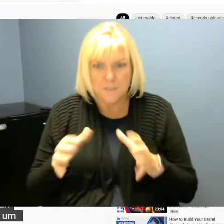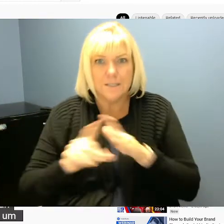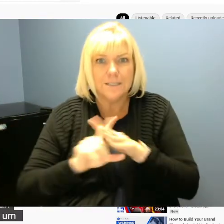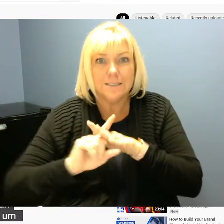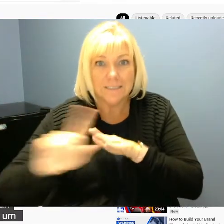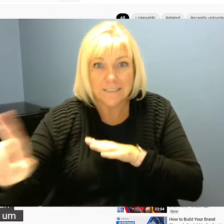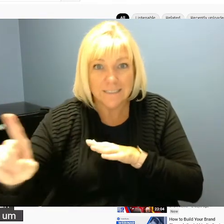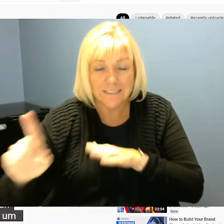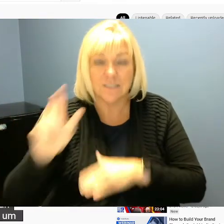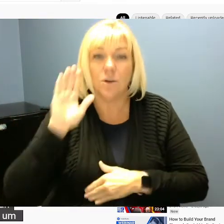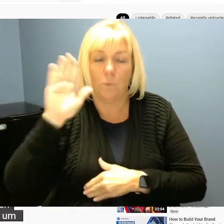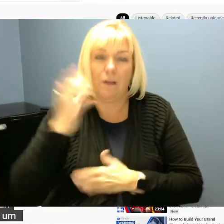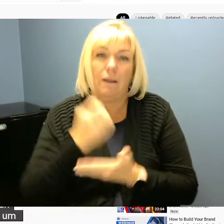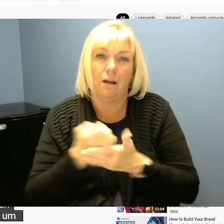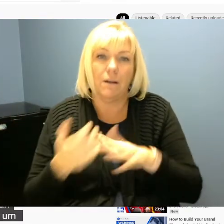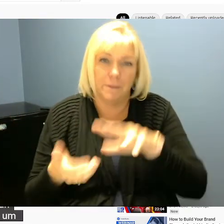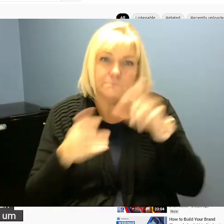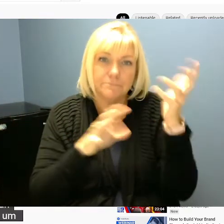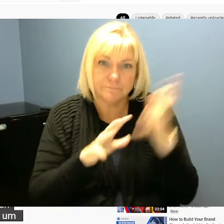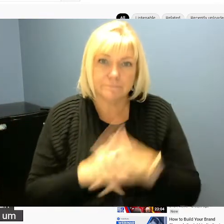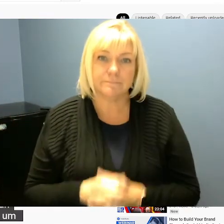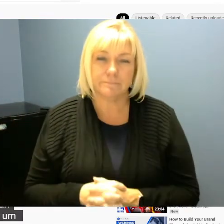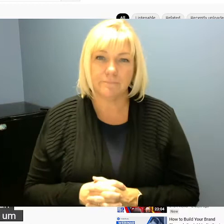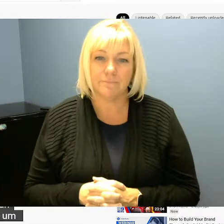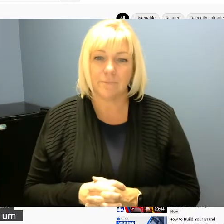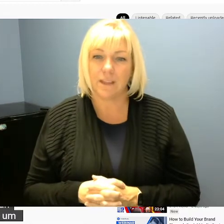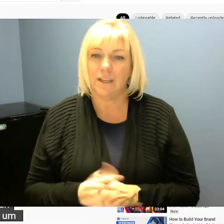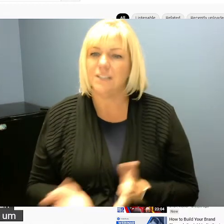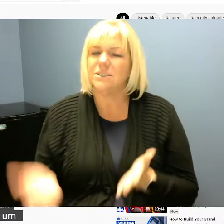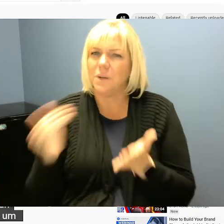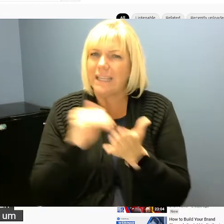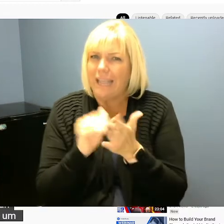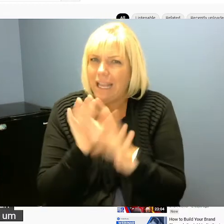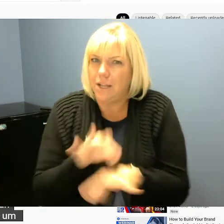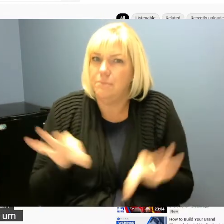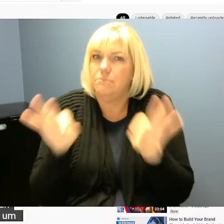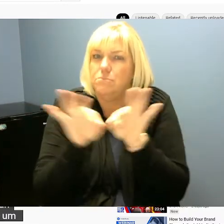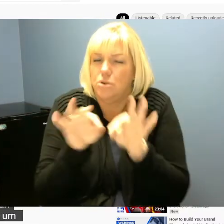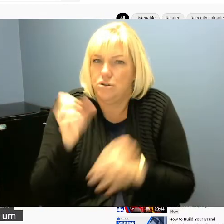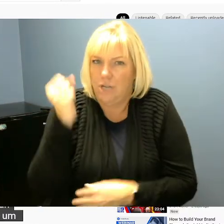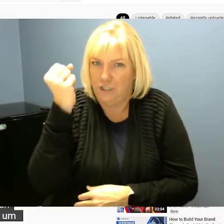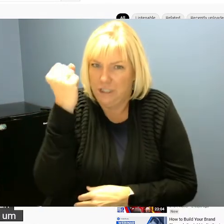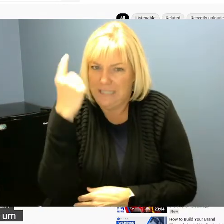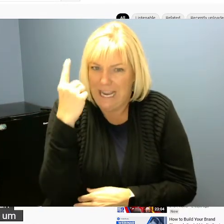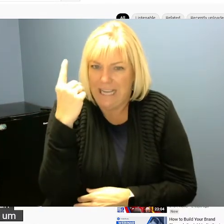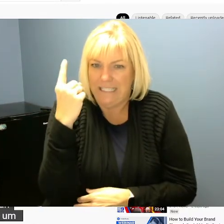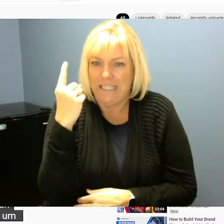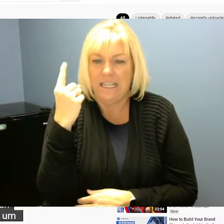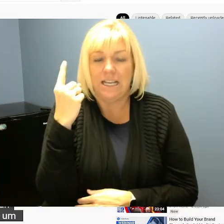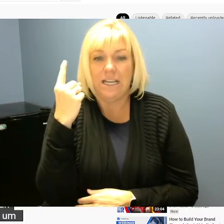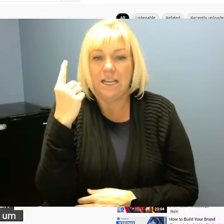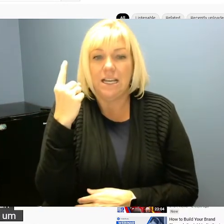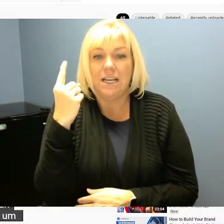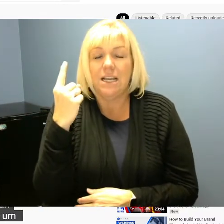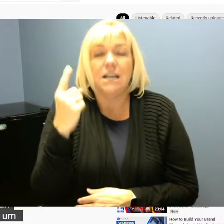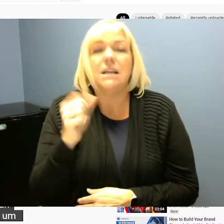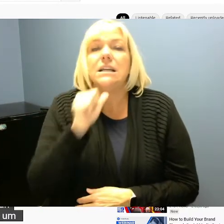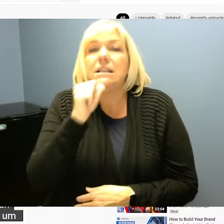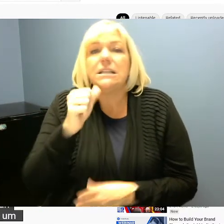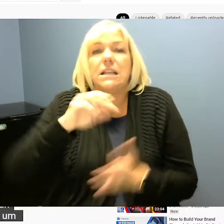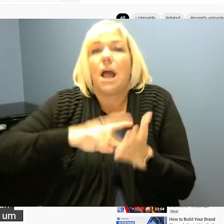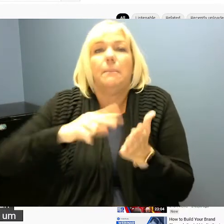flee. So again, the key here is this isn't an